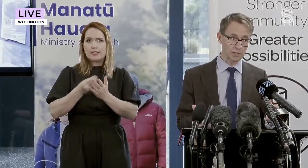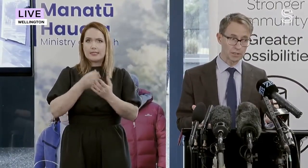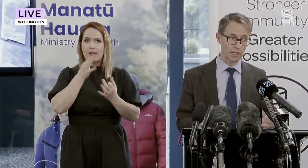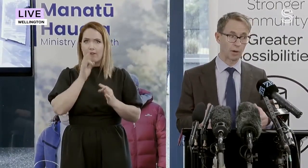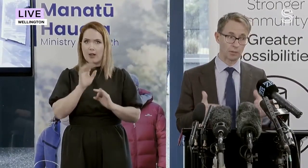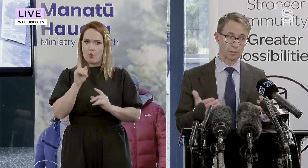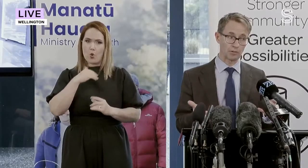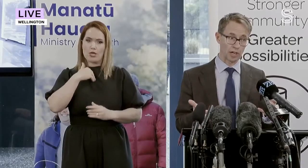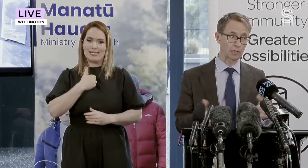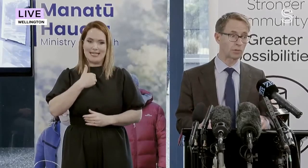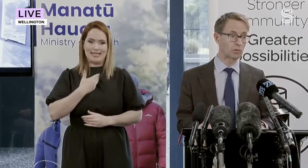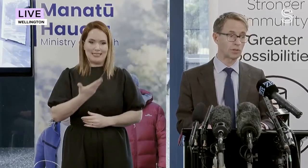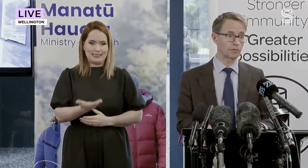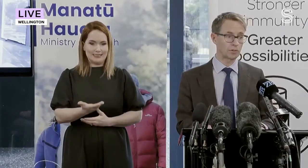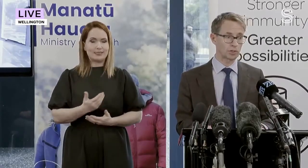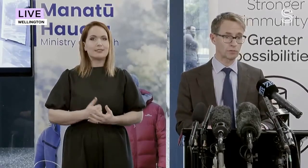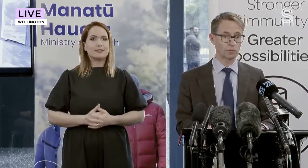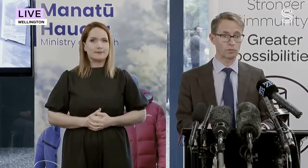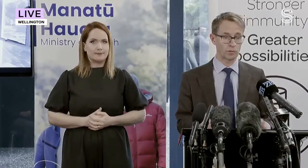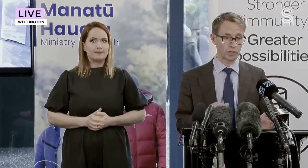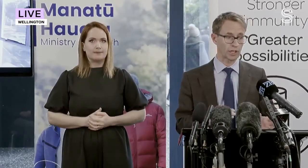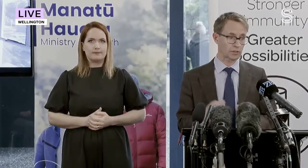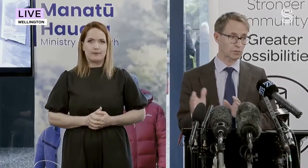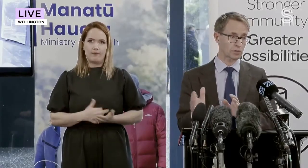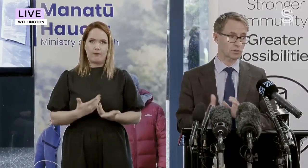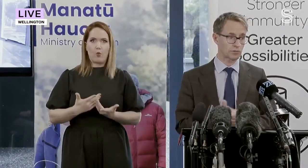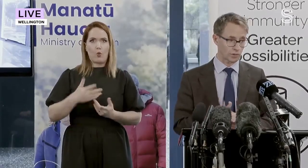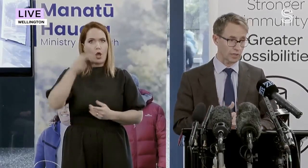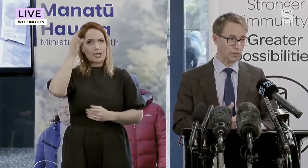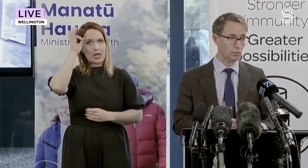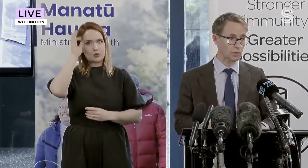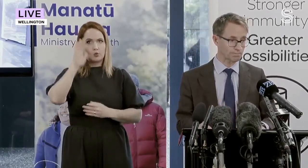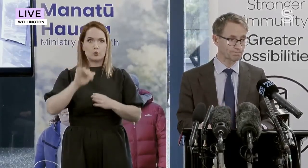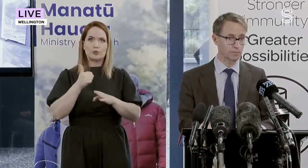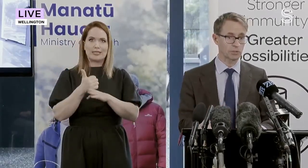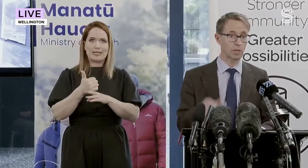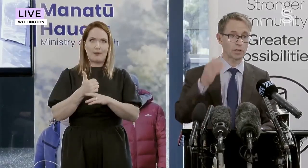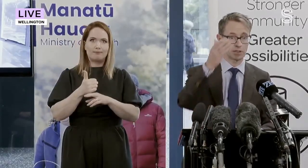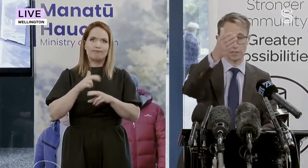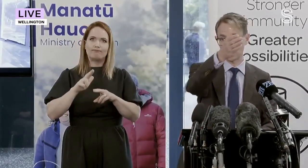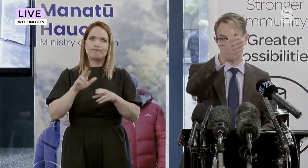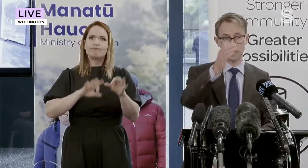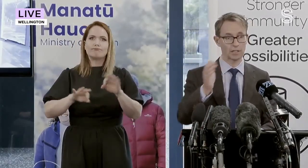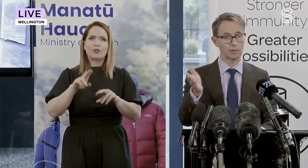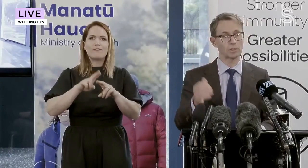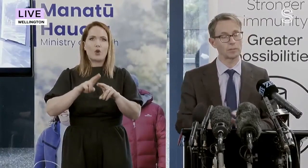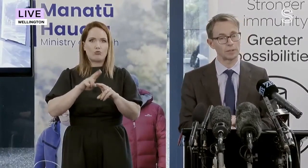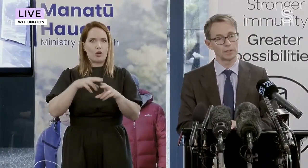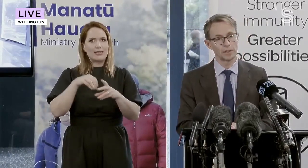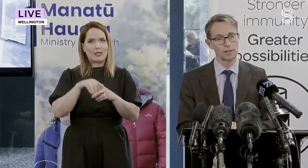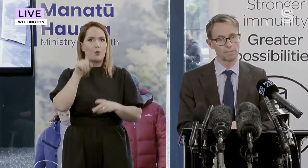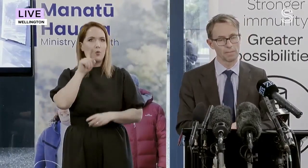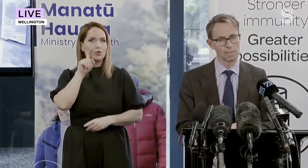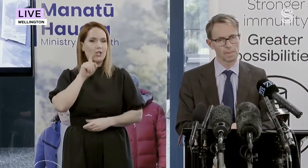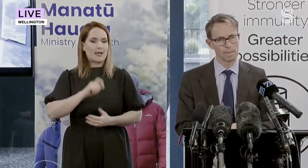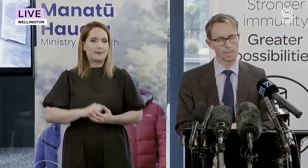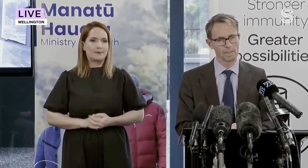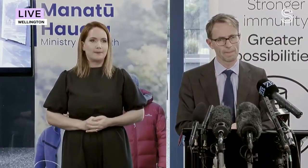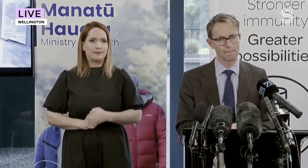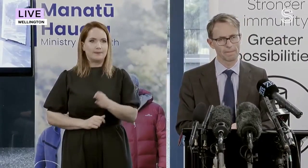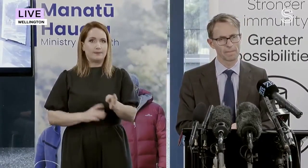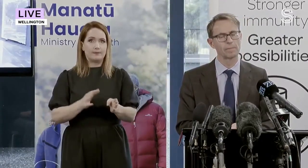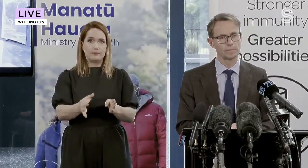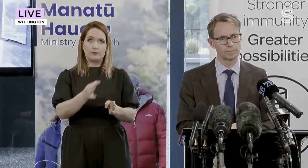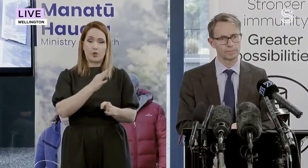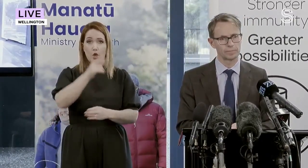be needed and might be available in the future for further councils to fluoridate their water supply. Down the back. In relation to nursing